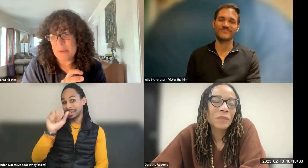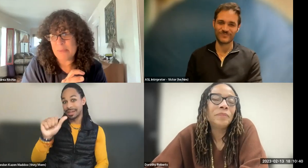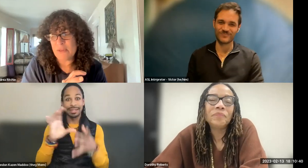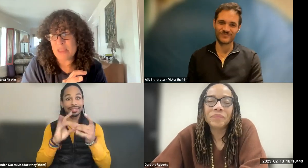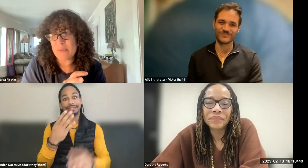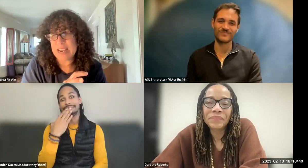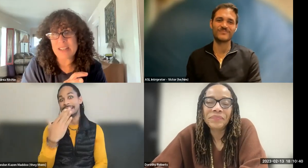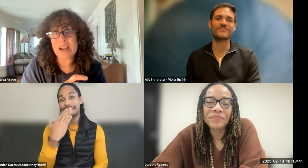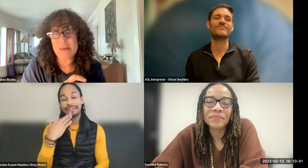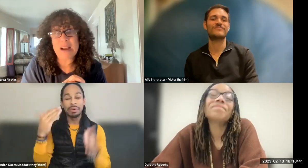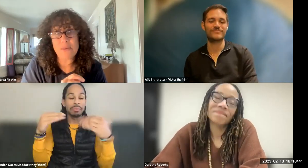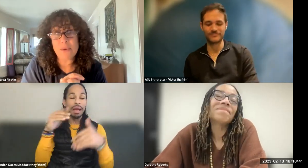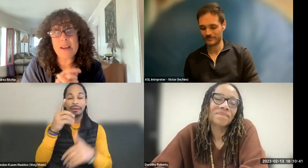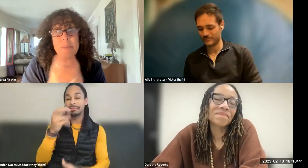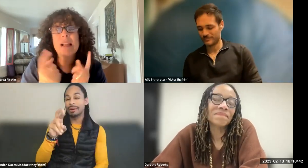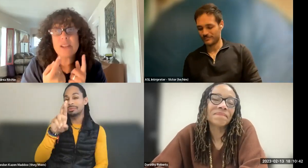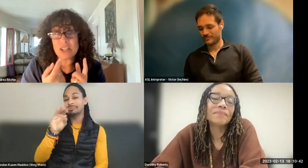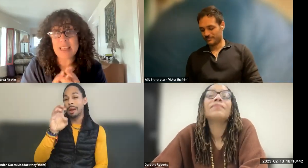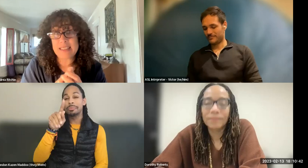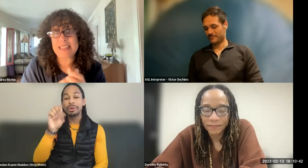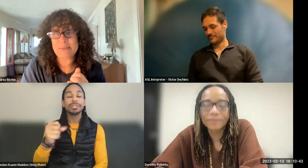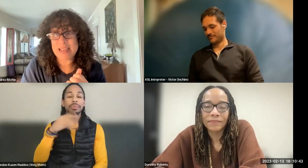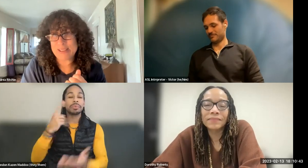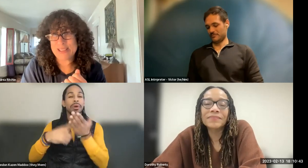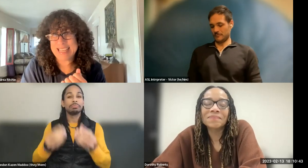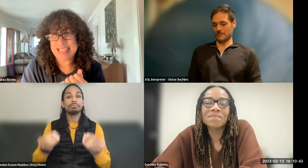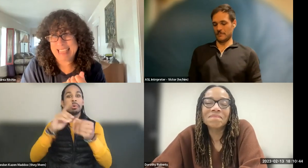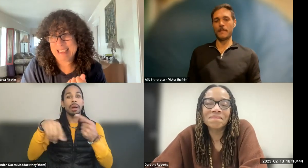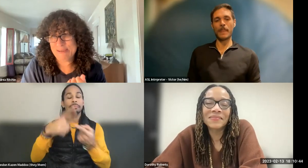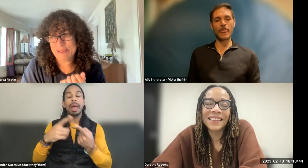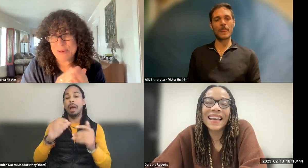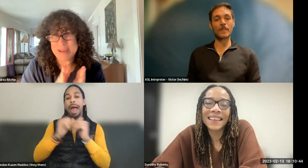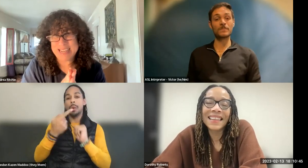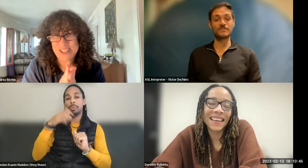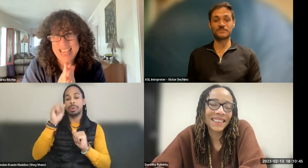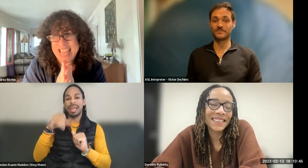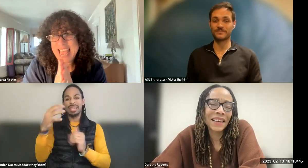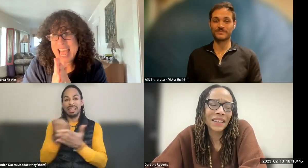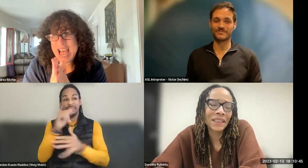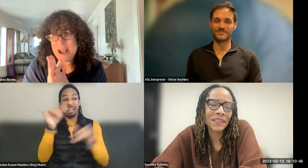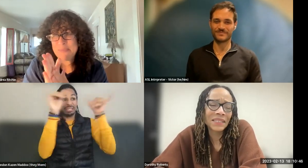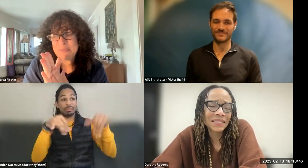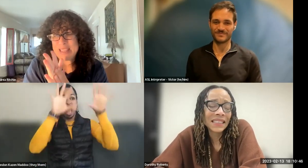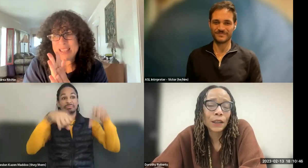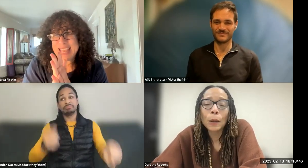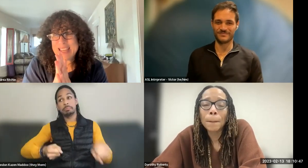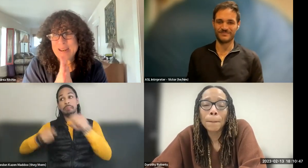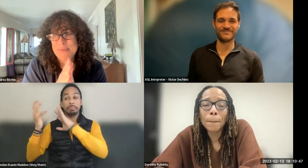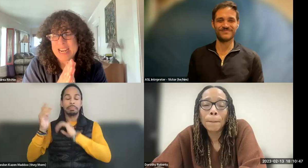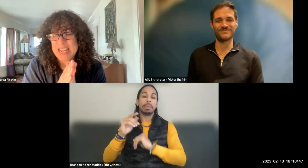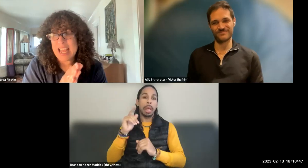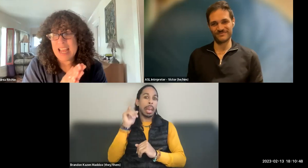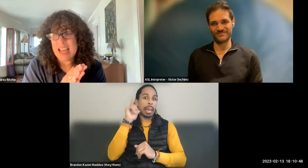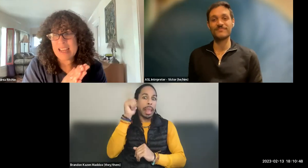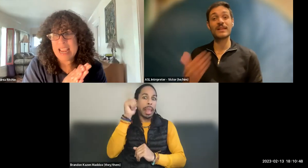leave, before the break, to talk about what abolishing that system might look like. Thank you so much. Thank you.